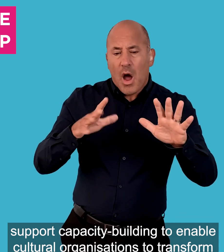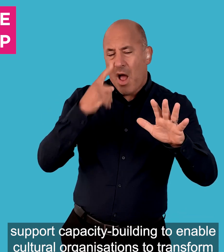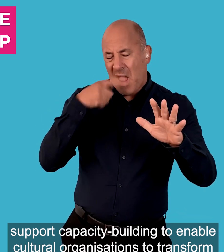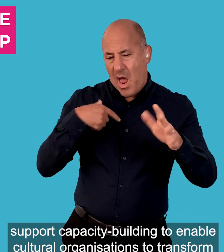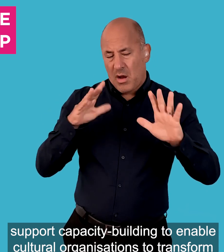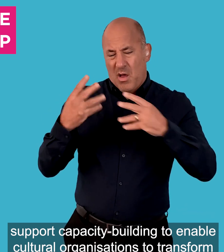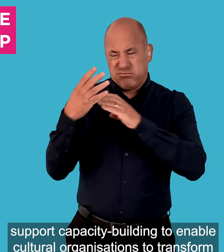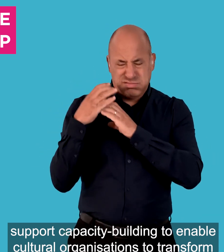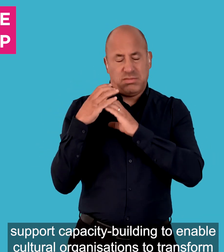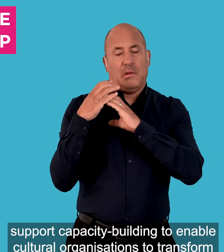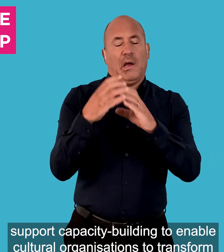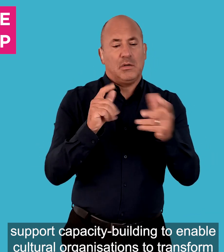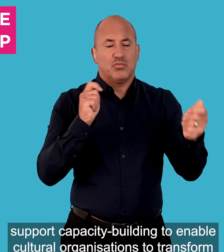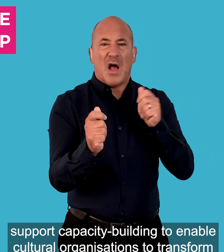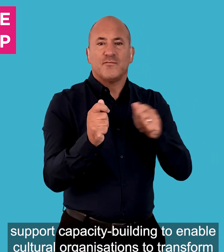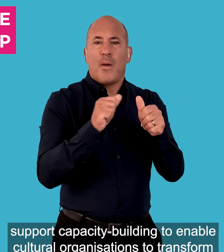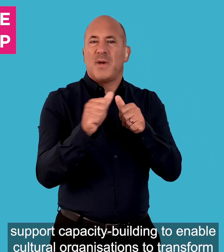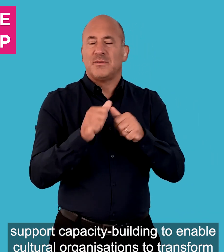cultural organisations to transform.